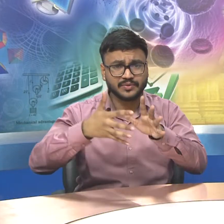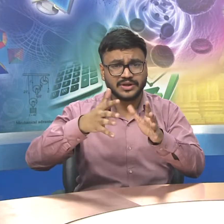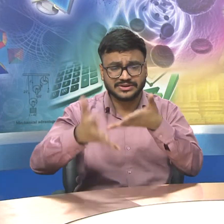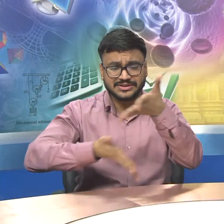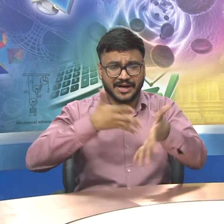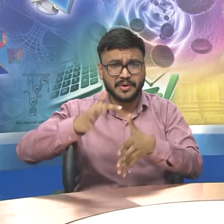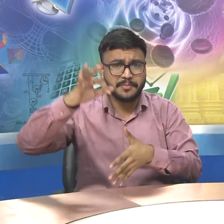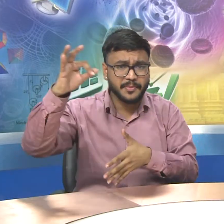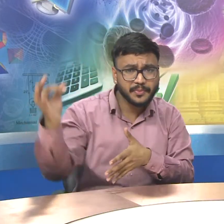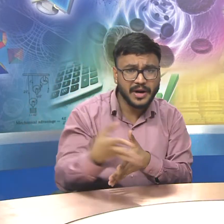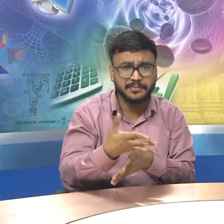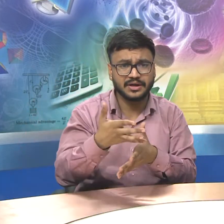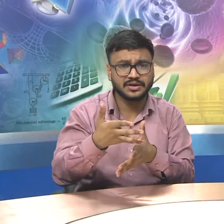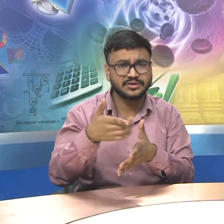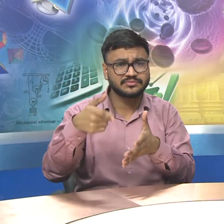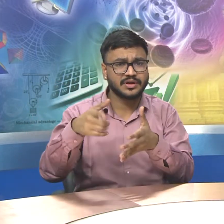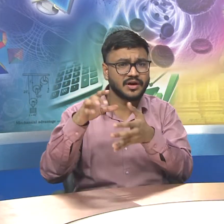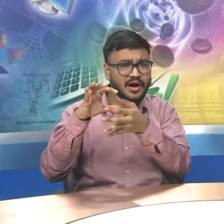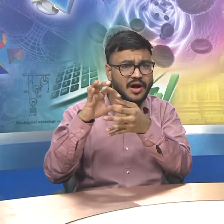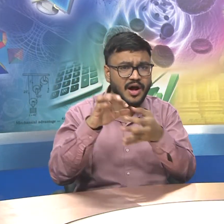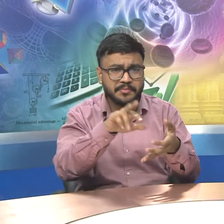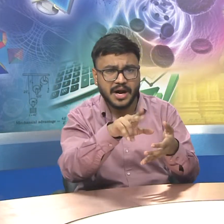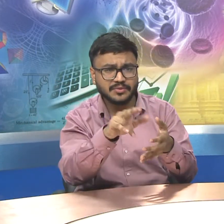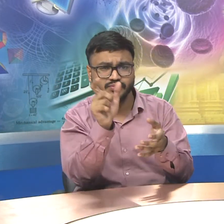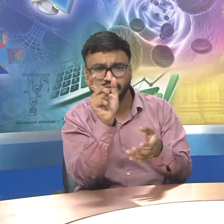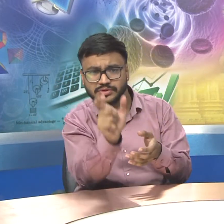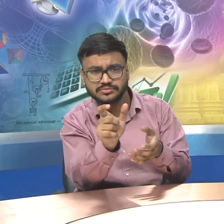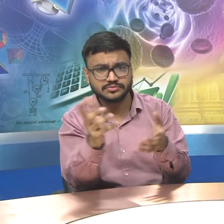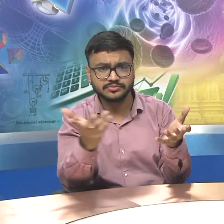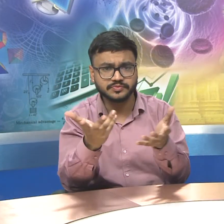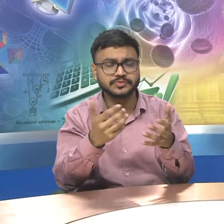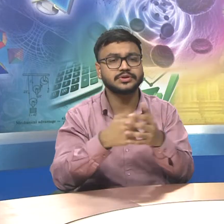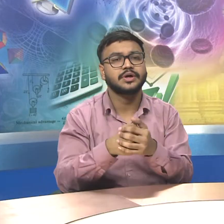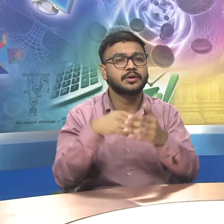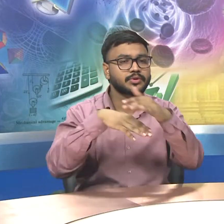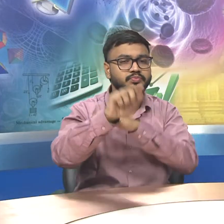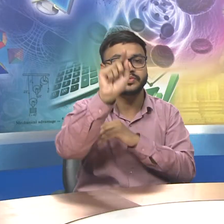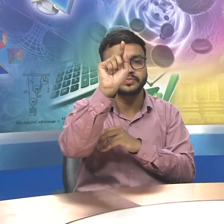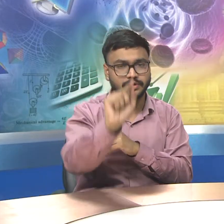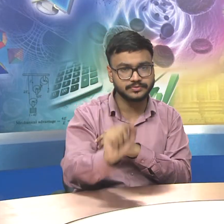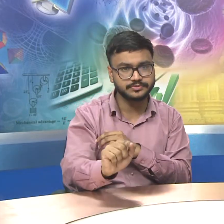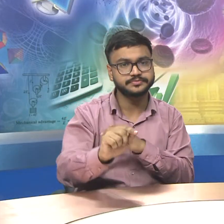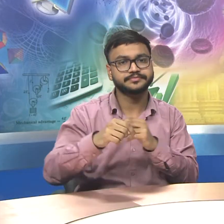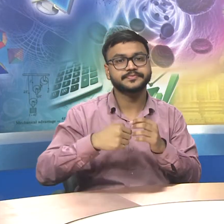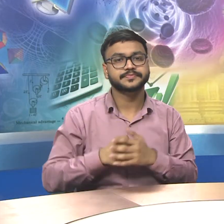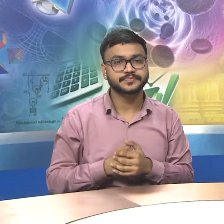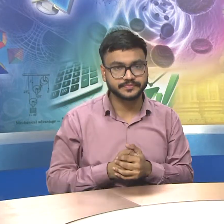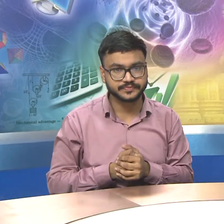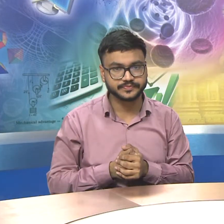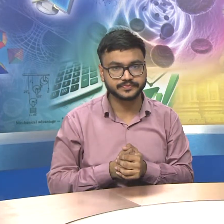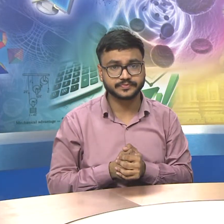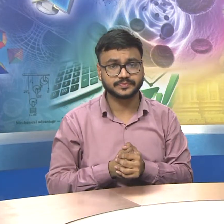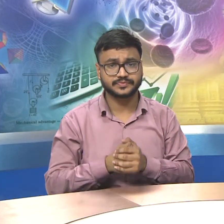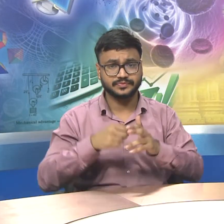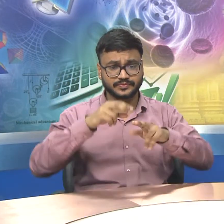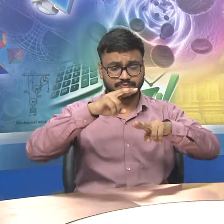In this, one process of creating new signs is through explaining the meaning.